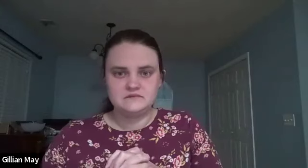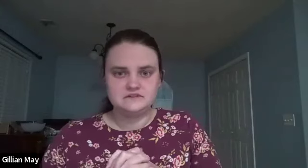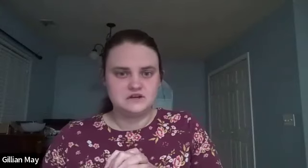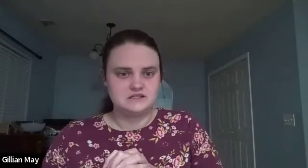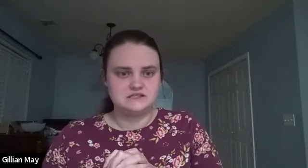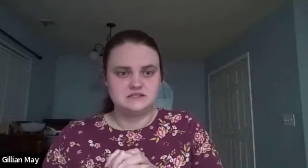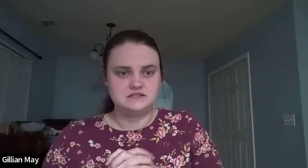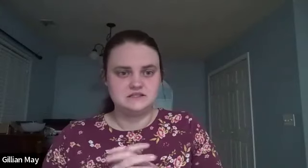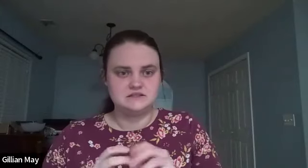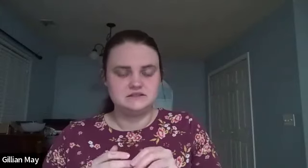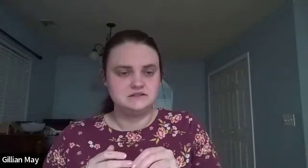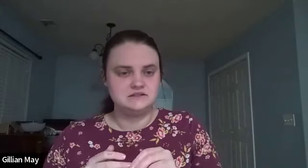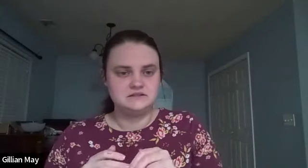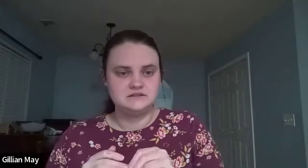Just trying to see.